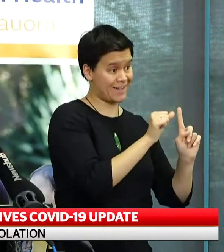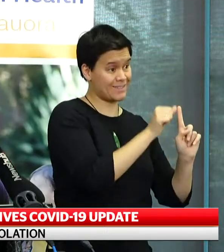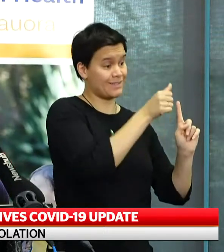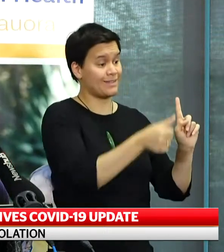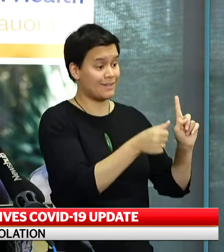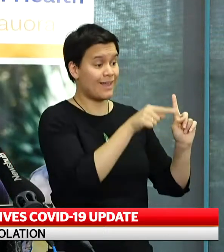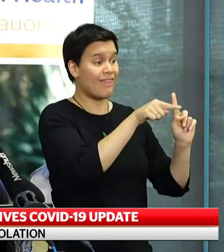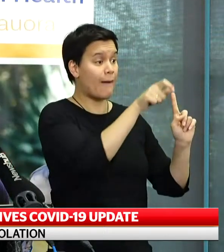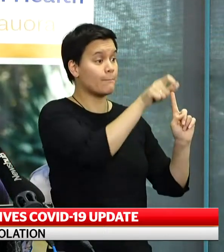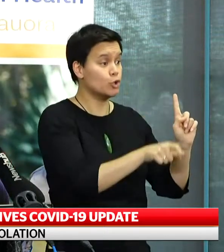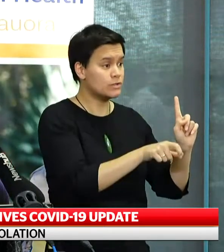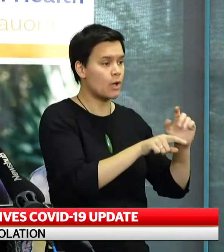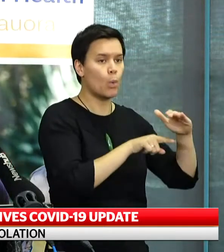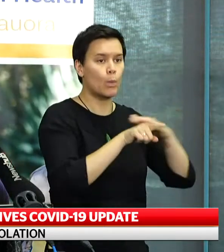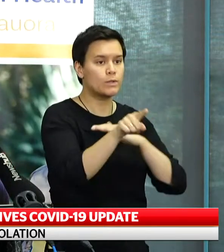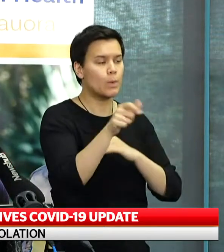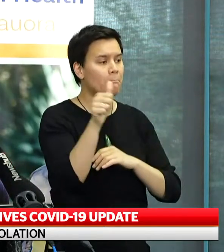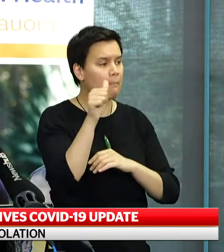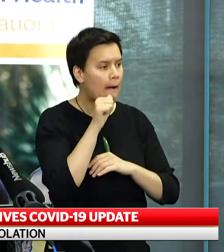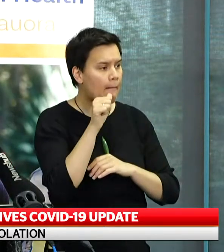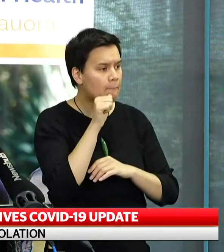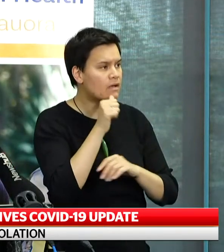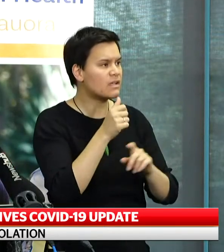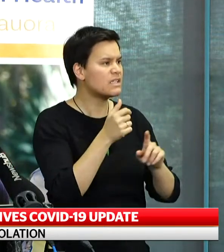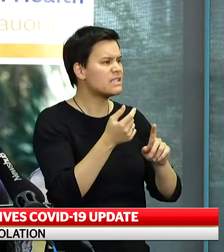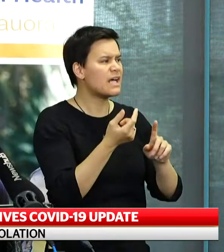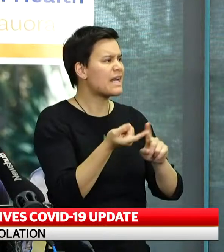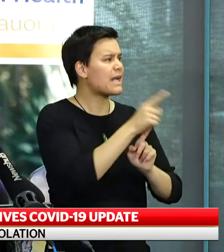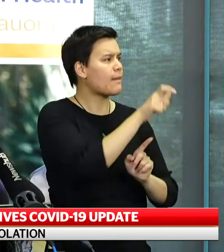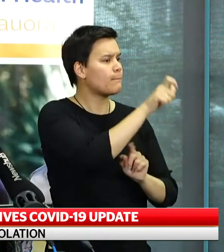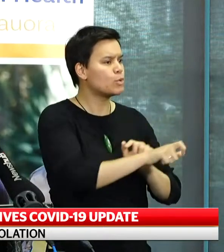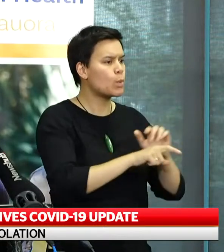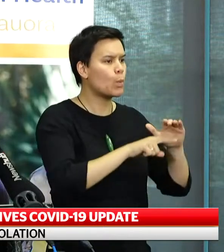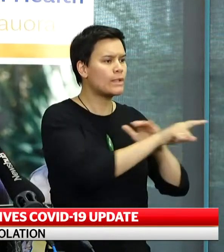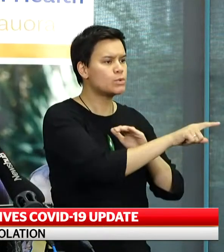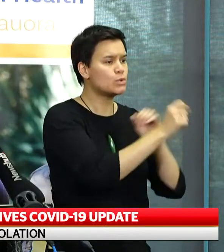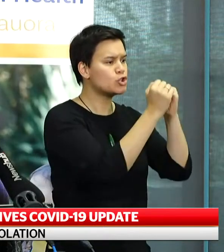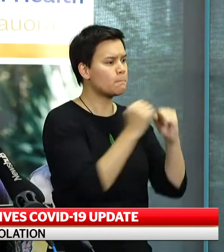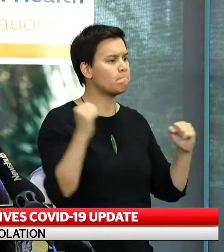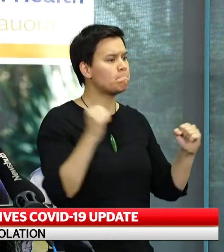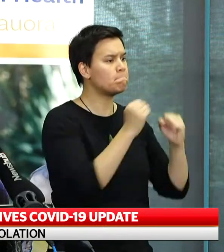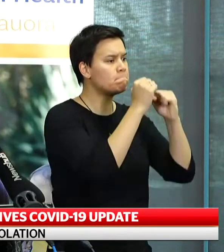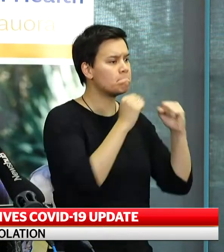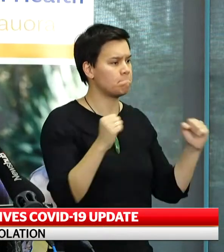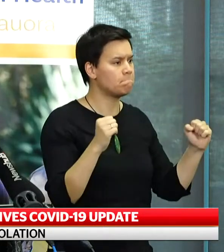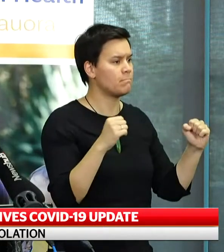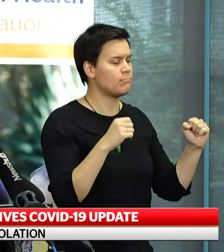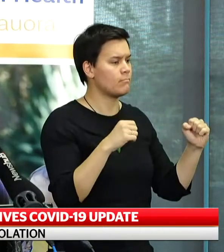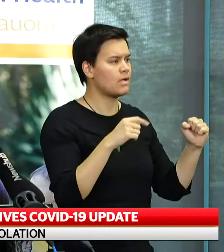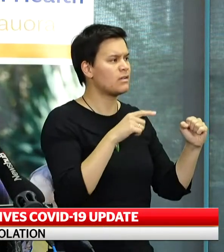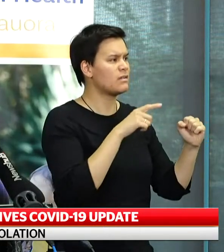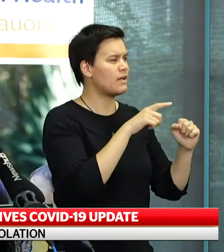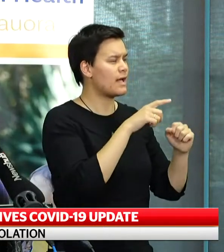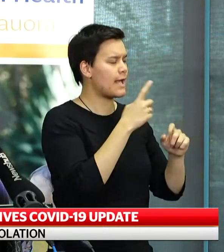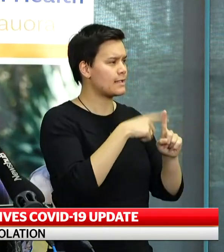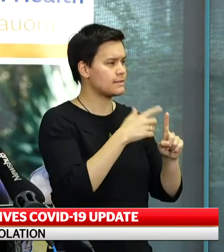pub on the Friday night, there was a gym fitness class on the Saturday from one of the cases, and there were a number